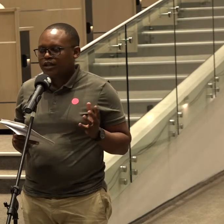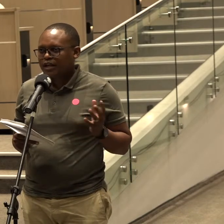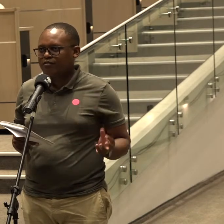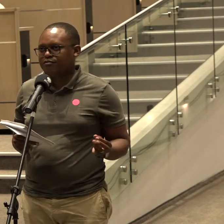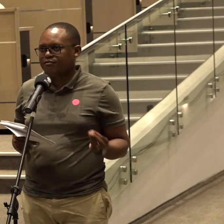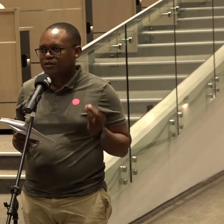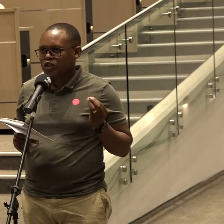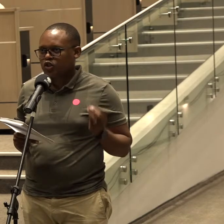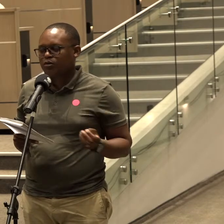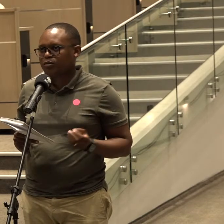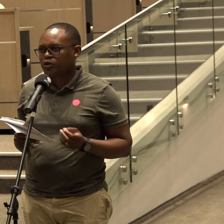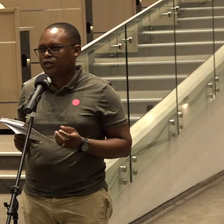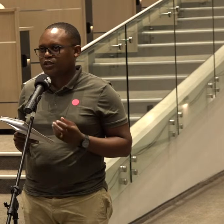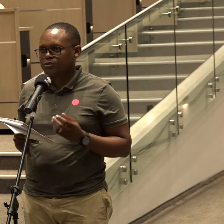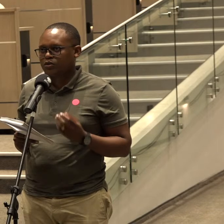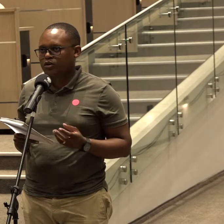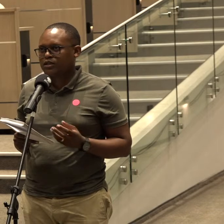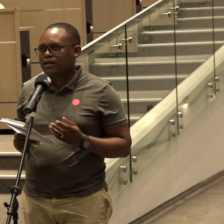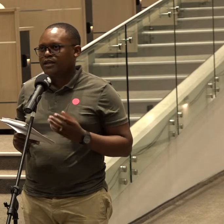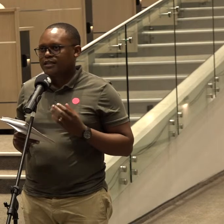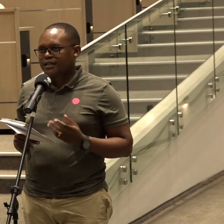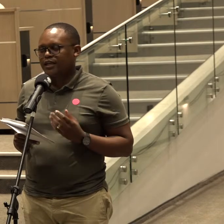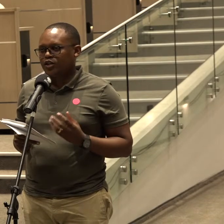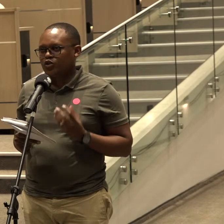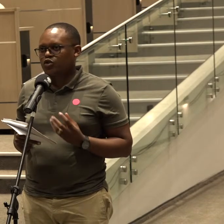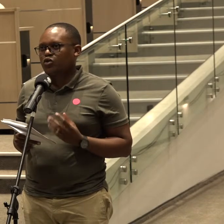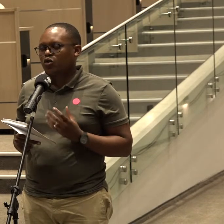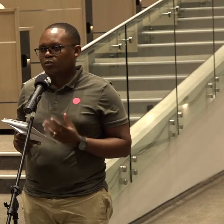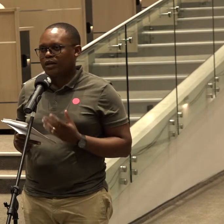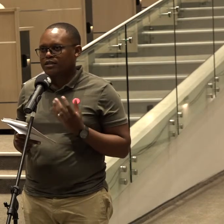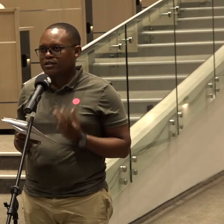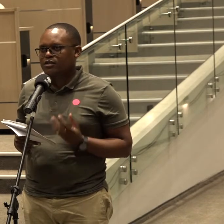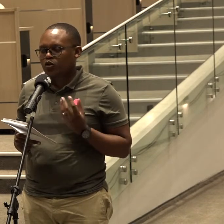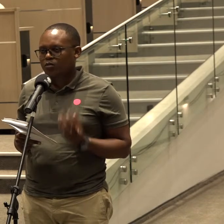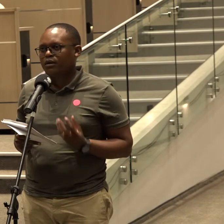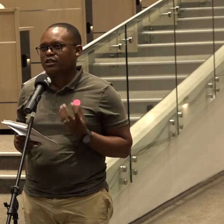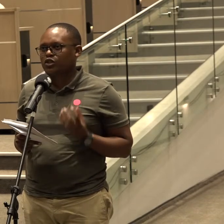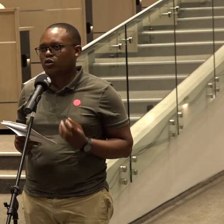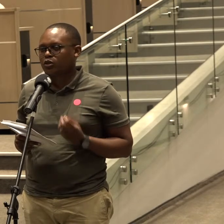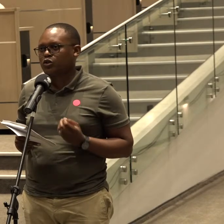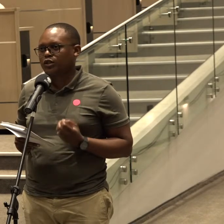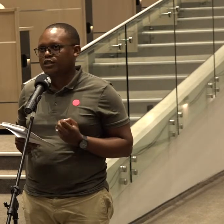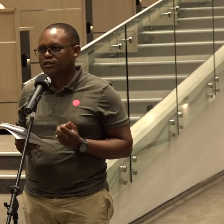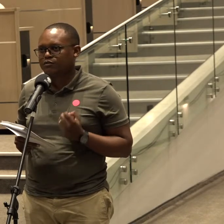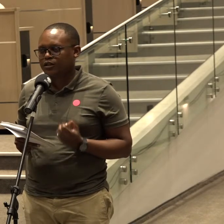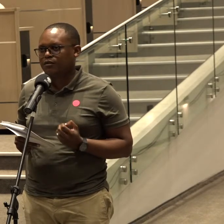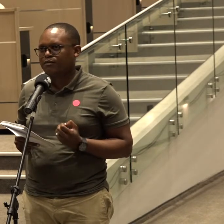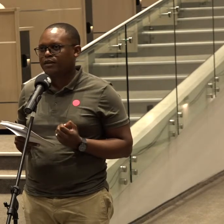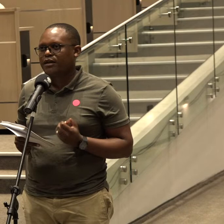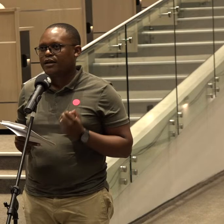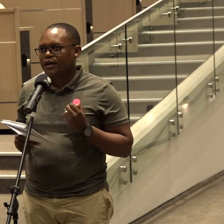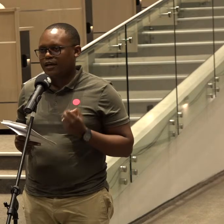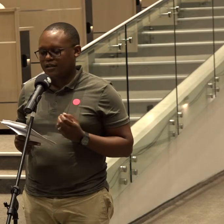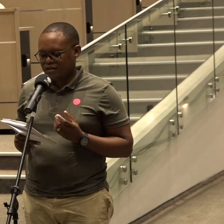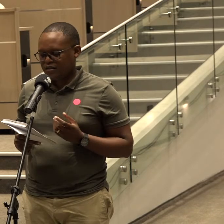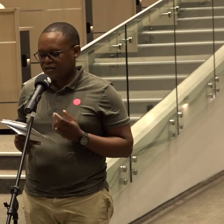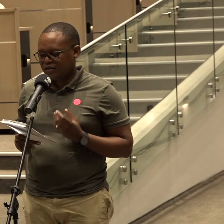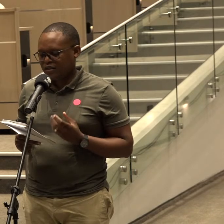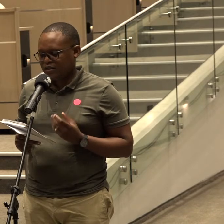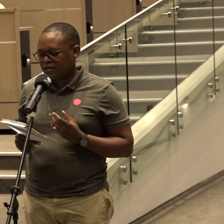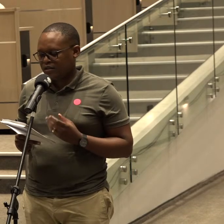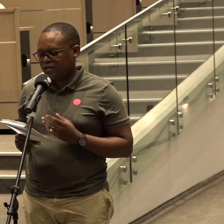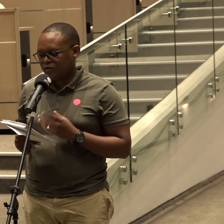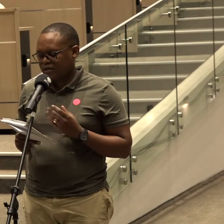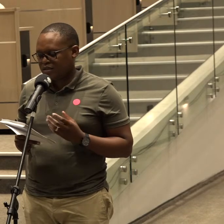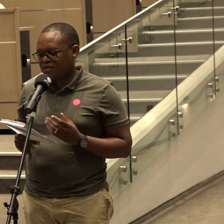they do not have job opportunities because train used to open so much opportunities for them and